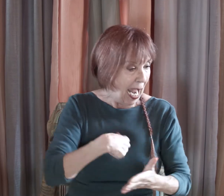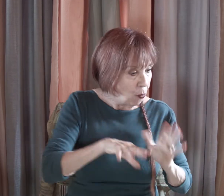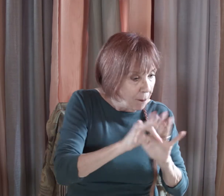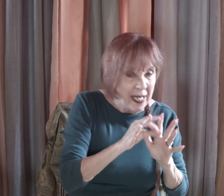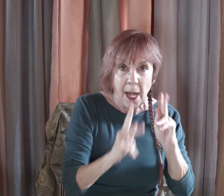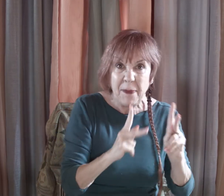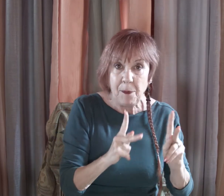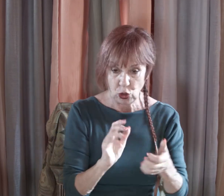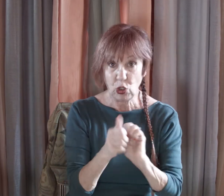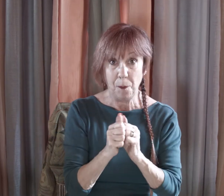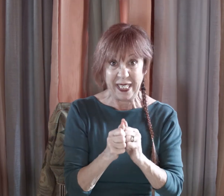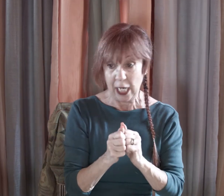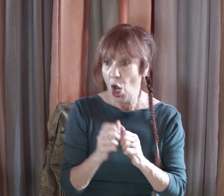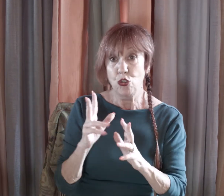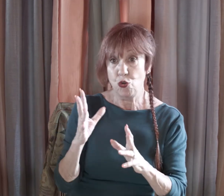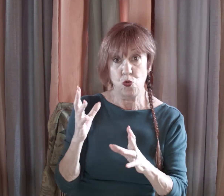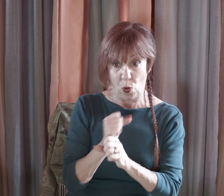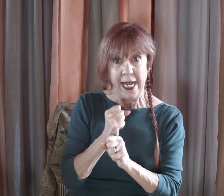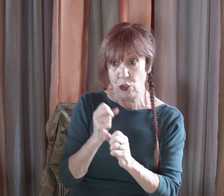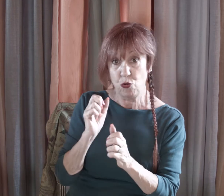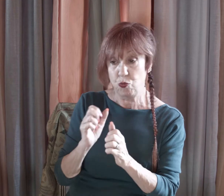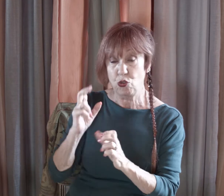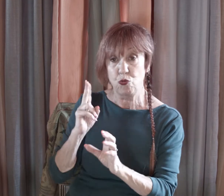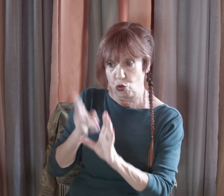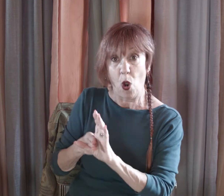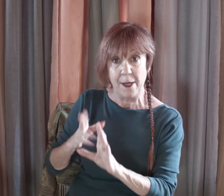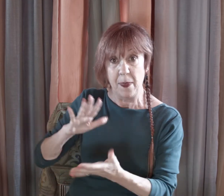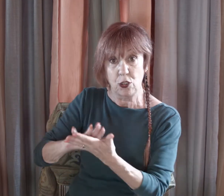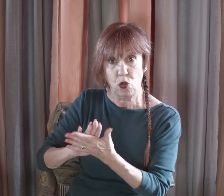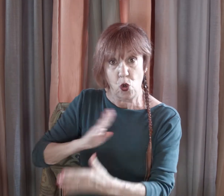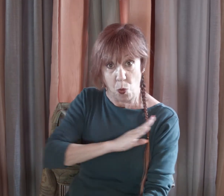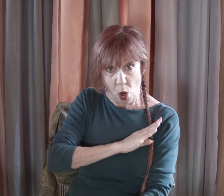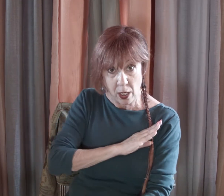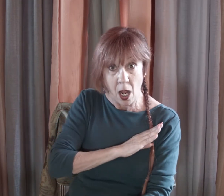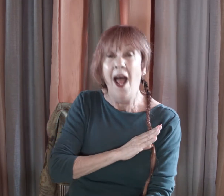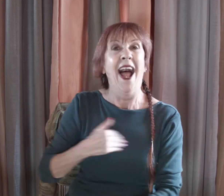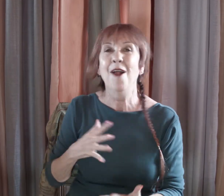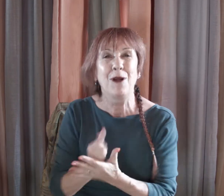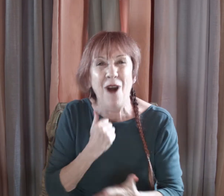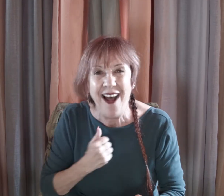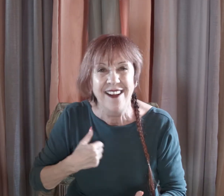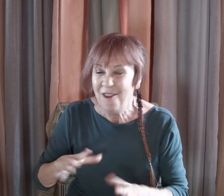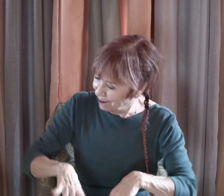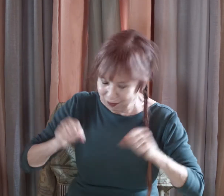for the school board, and it took over the school board. So that they, on the school board, were fighting the court case against